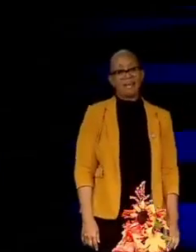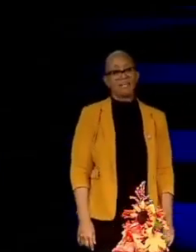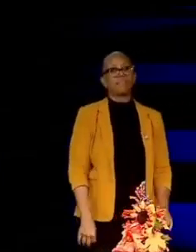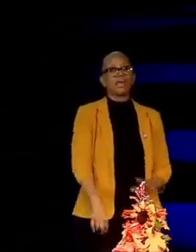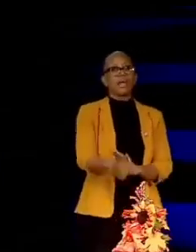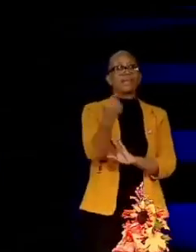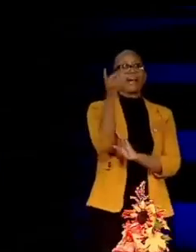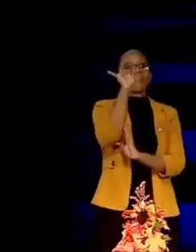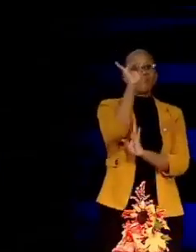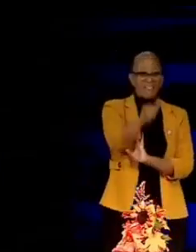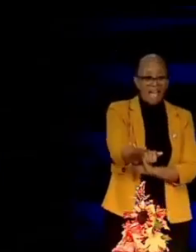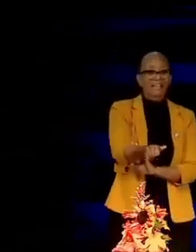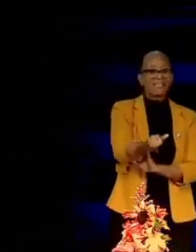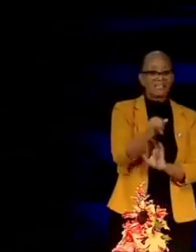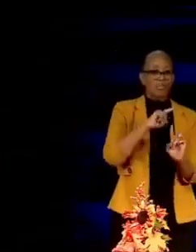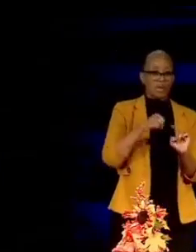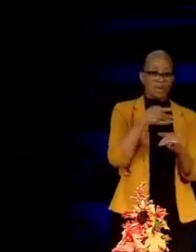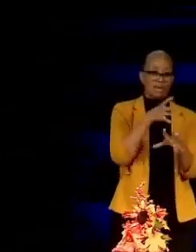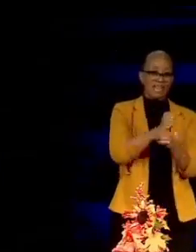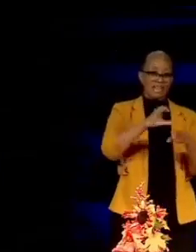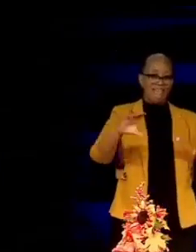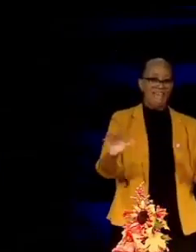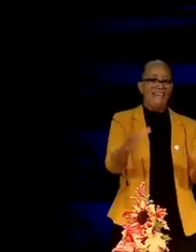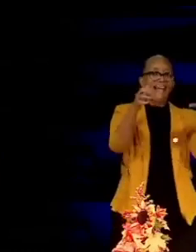Somebody say, that's when I get action.